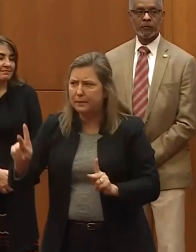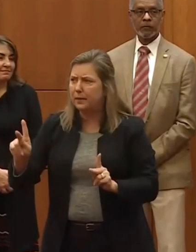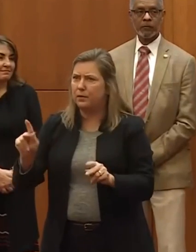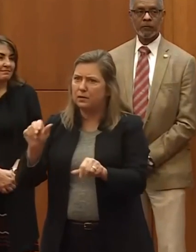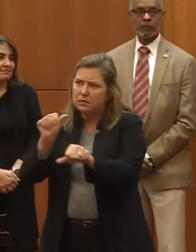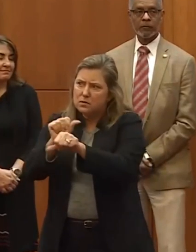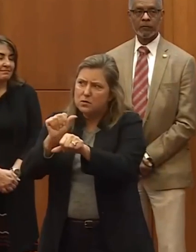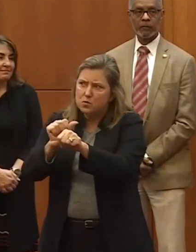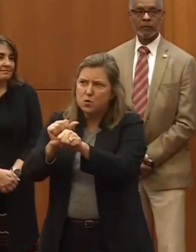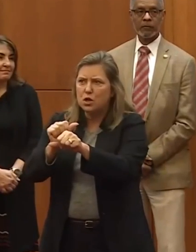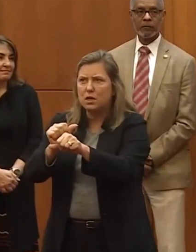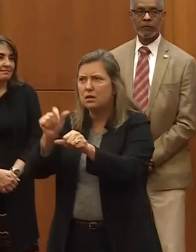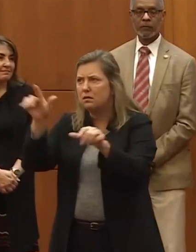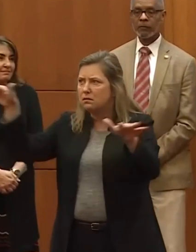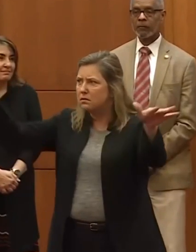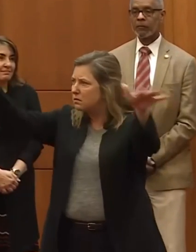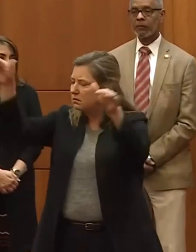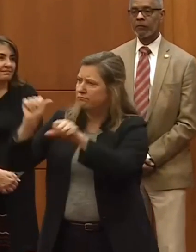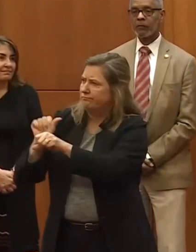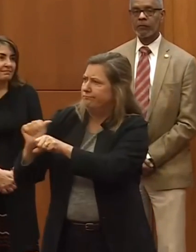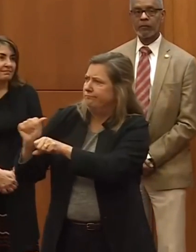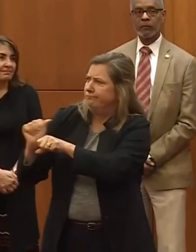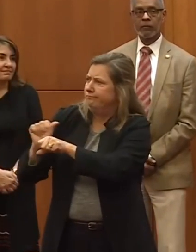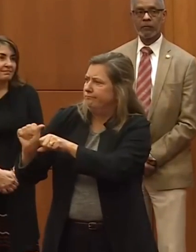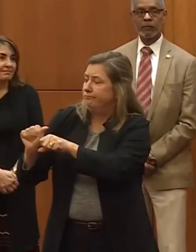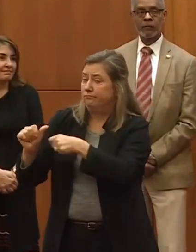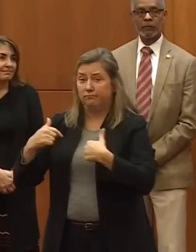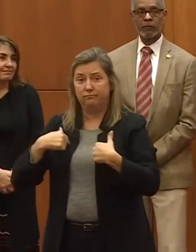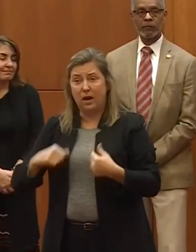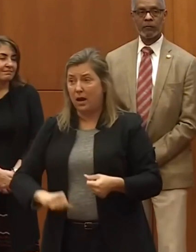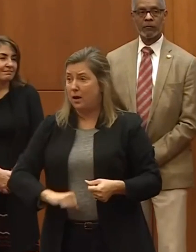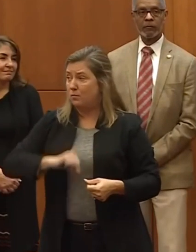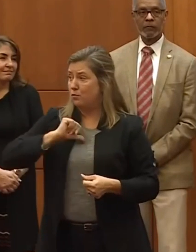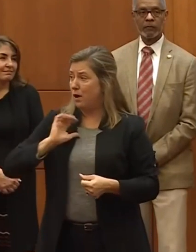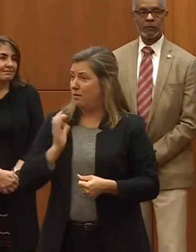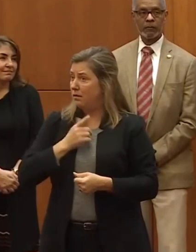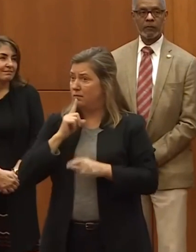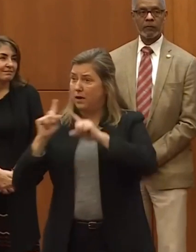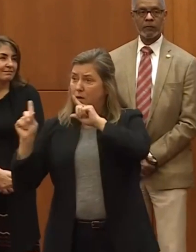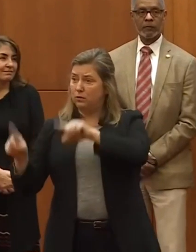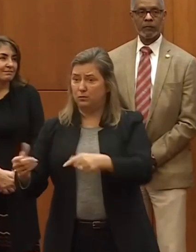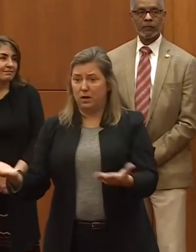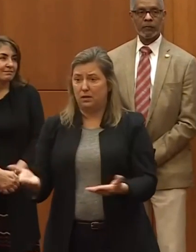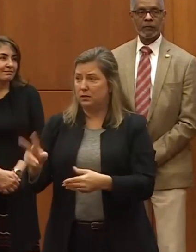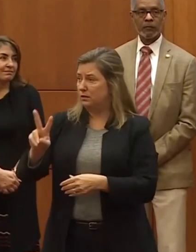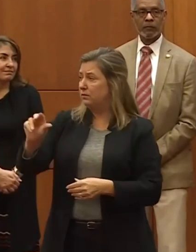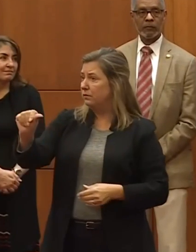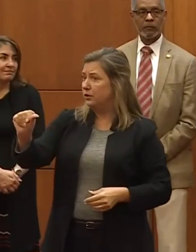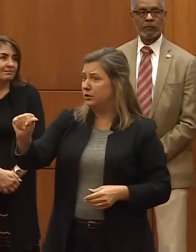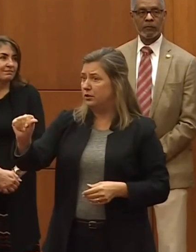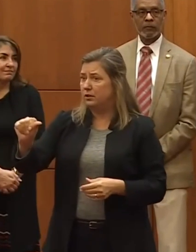are working behind the scenes. I'm very proud of our response in Virginia.